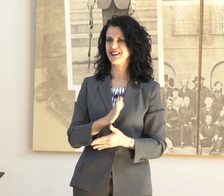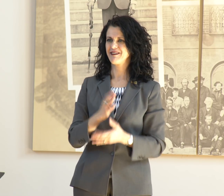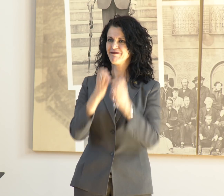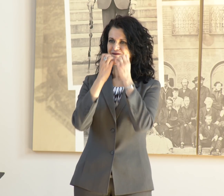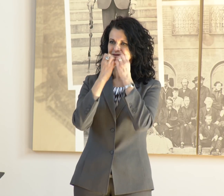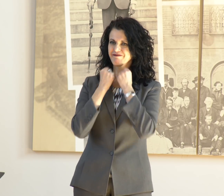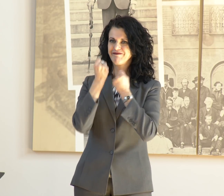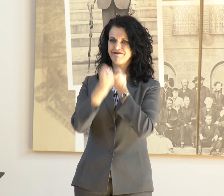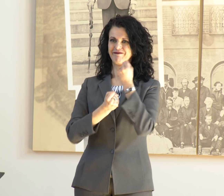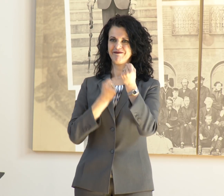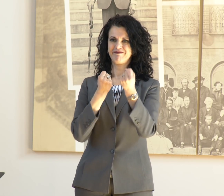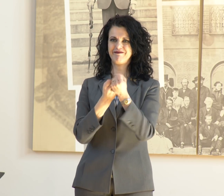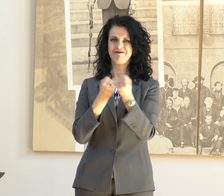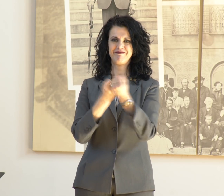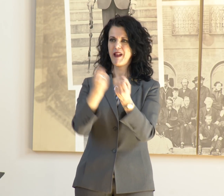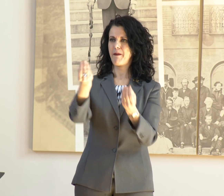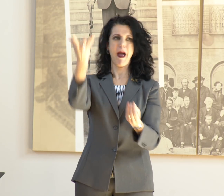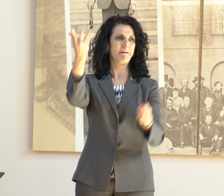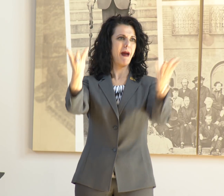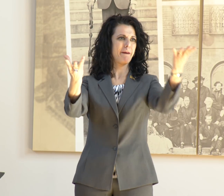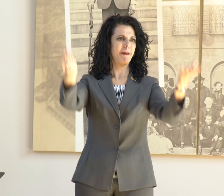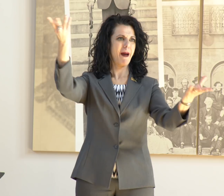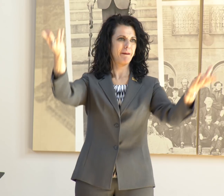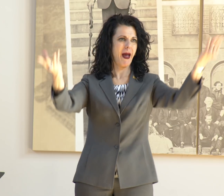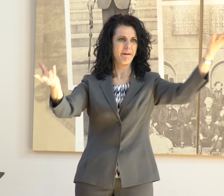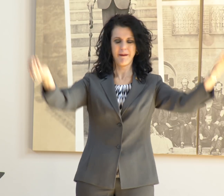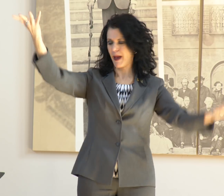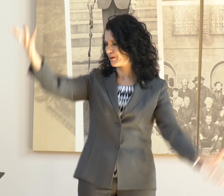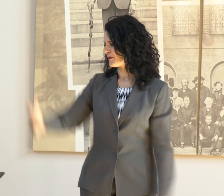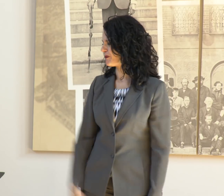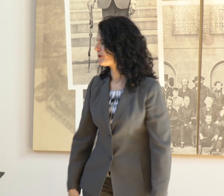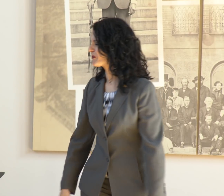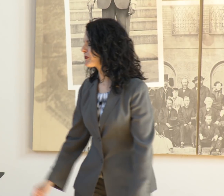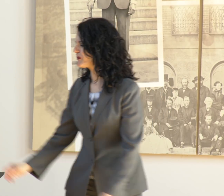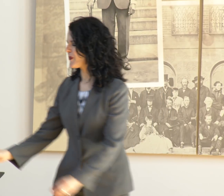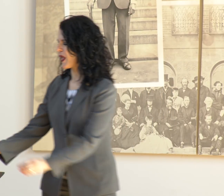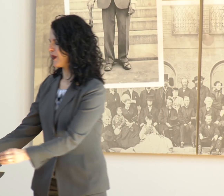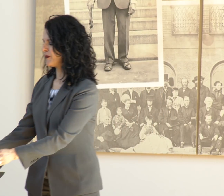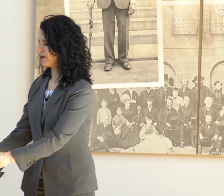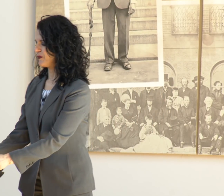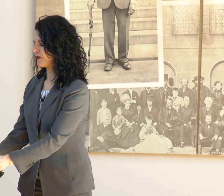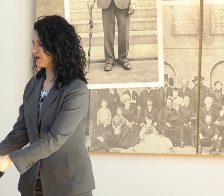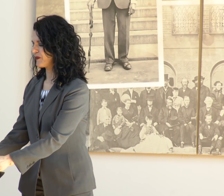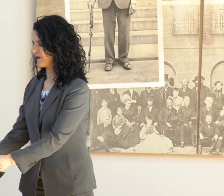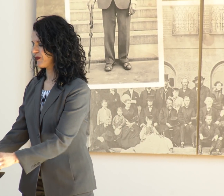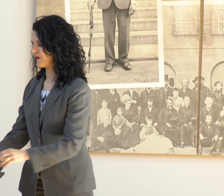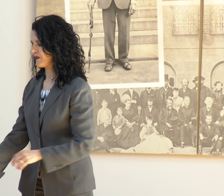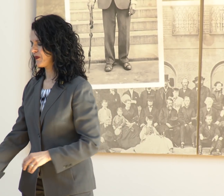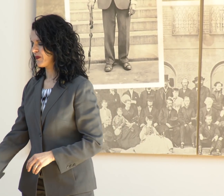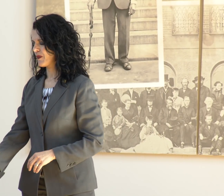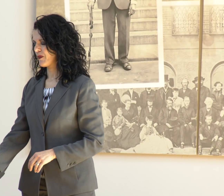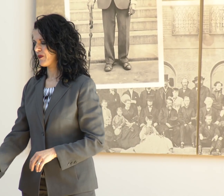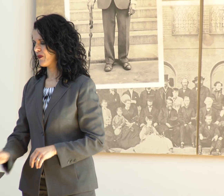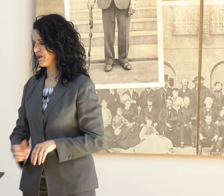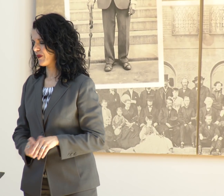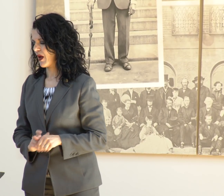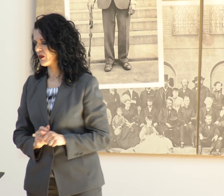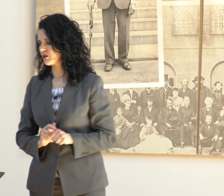I see so many faces out there that are results of the torch that he started to light.